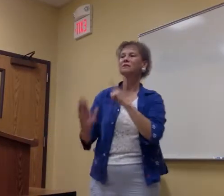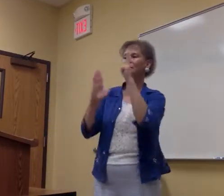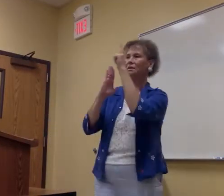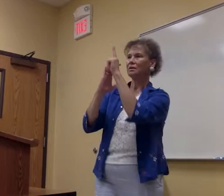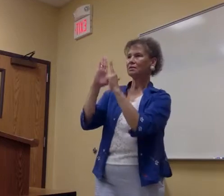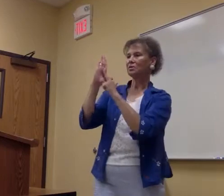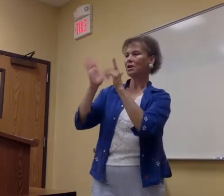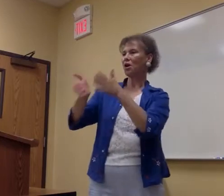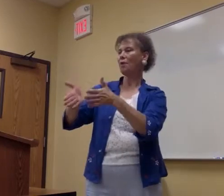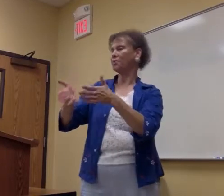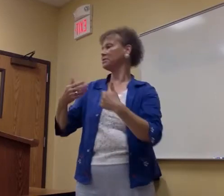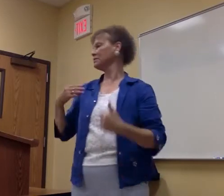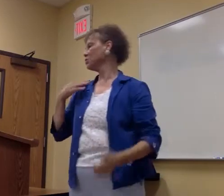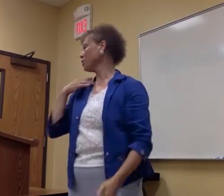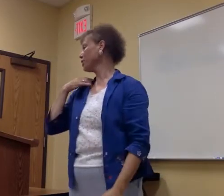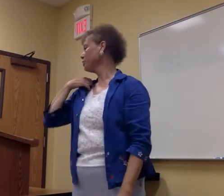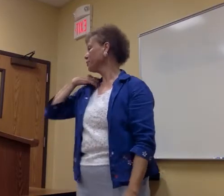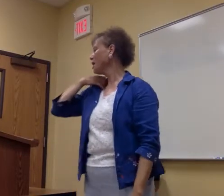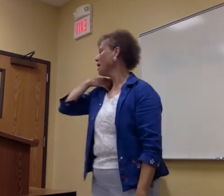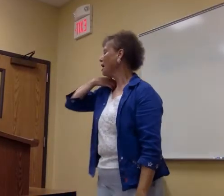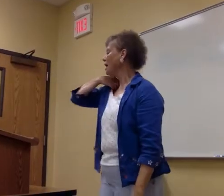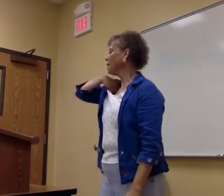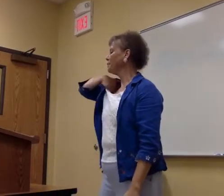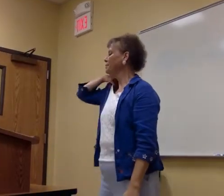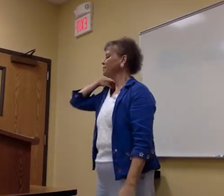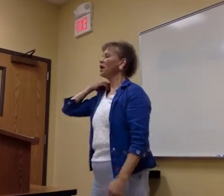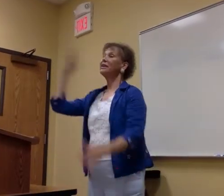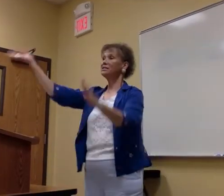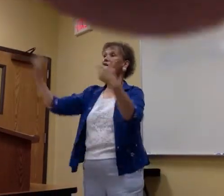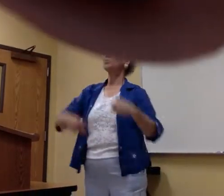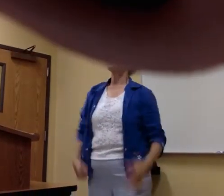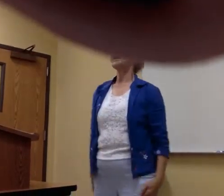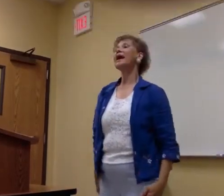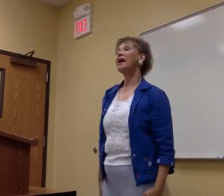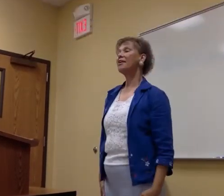lawyer. All right, so I have a